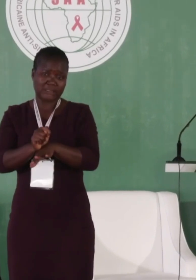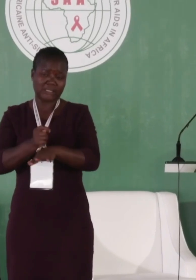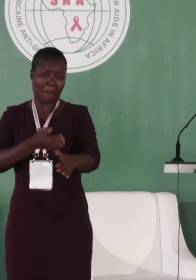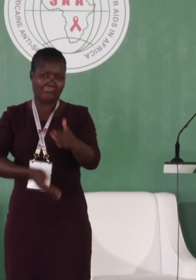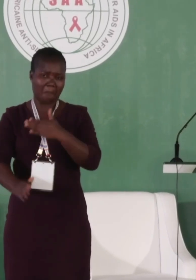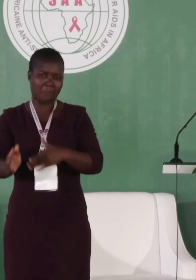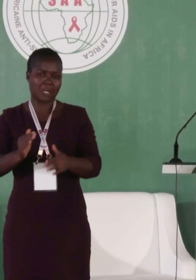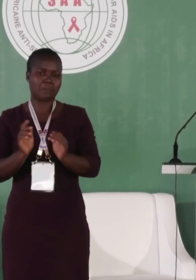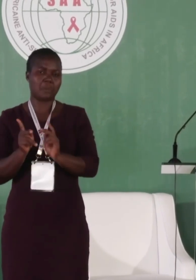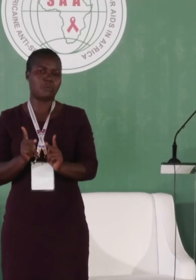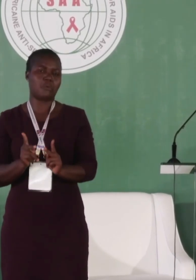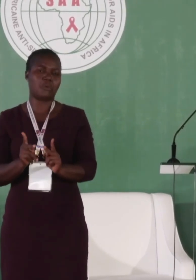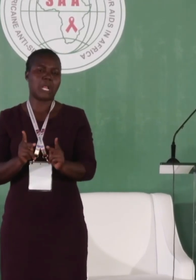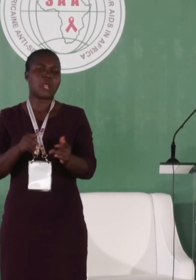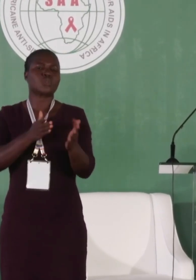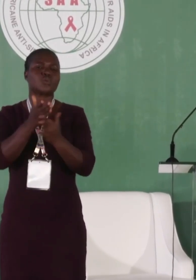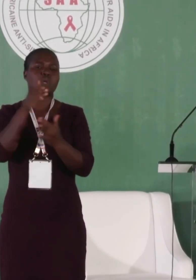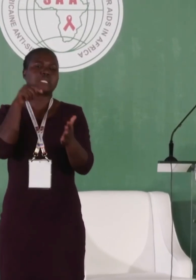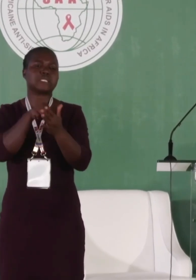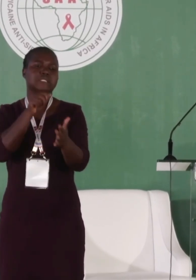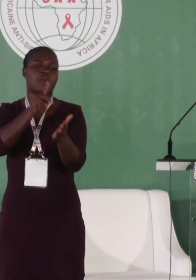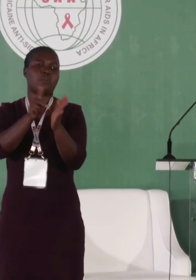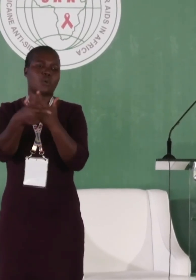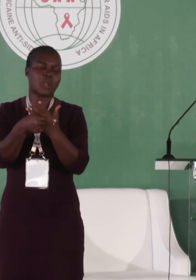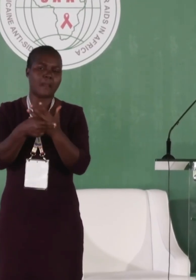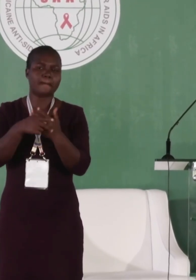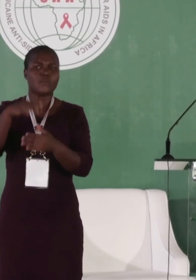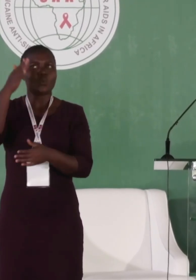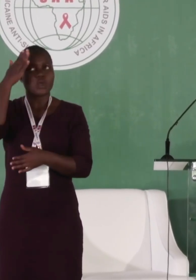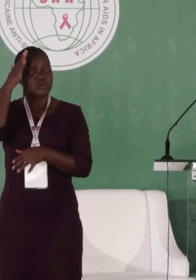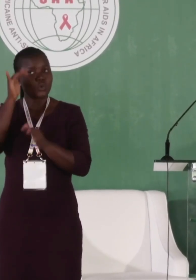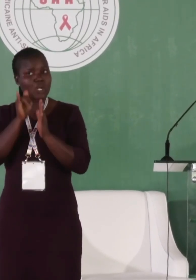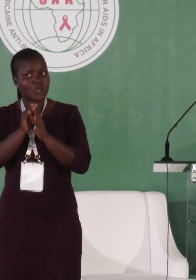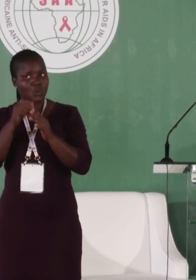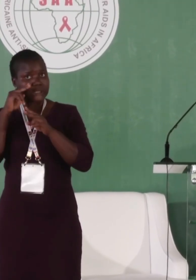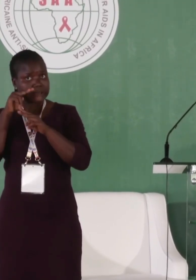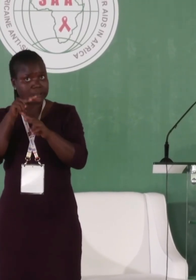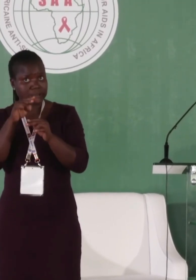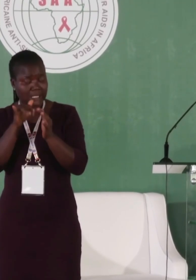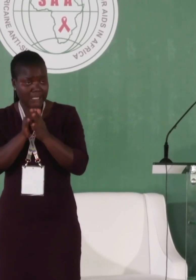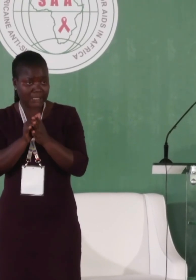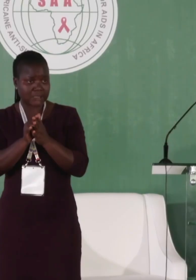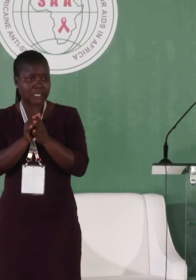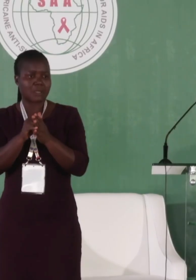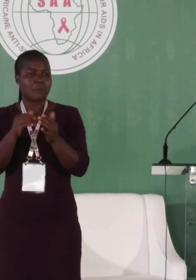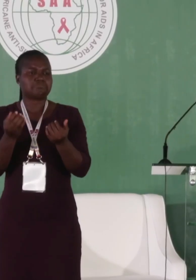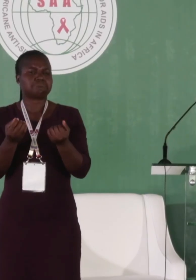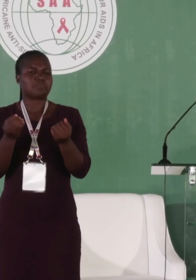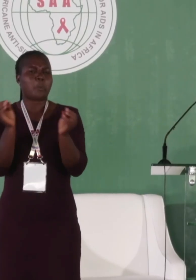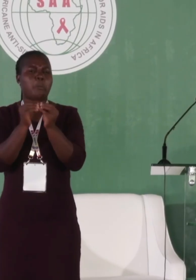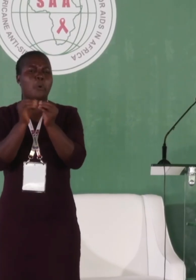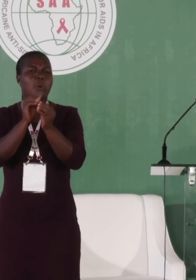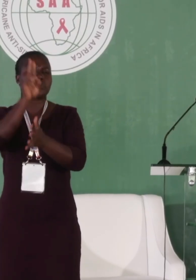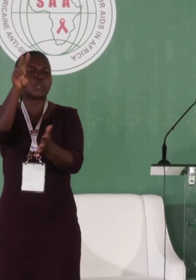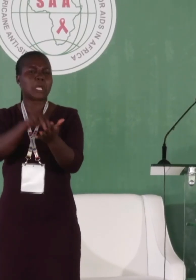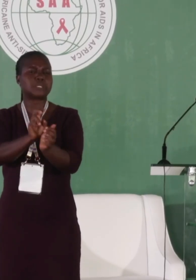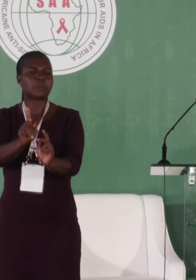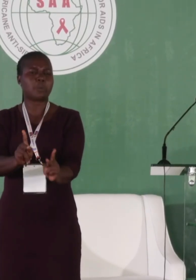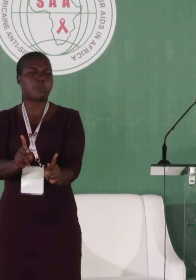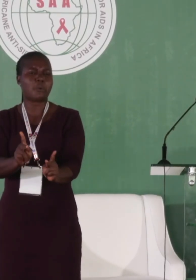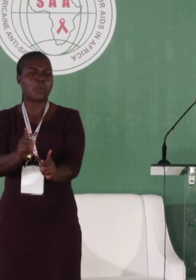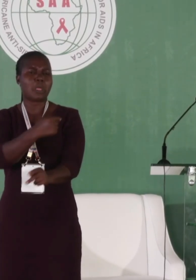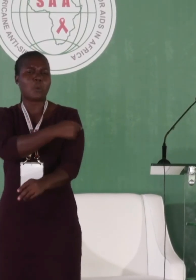the program, we noticed over 2,000 for the positive pregnant woman. We noticed 25%. We were